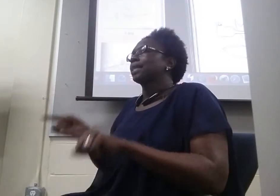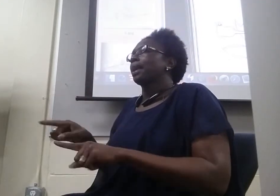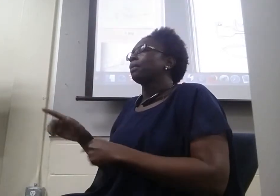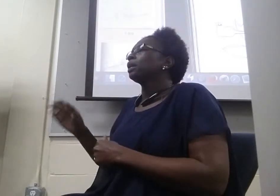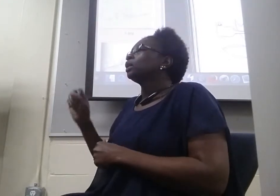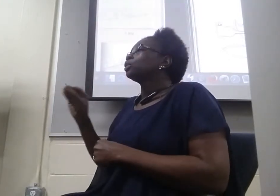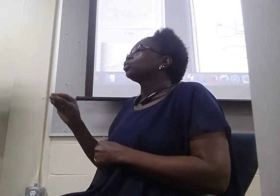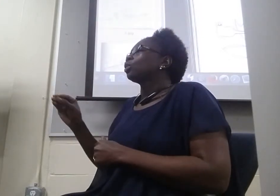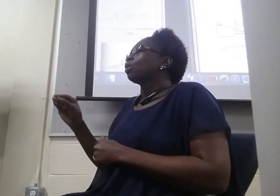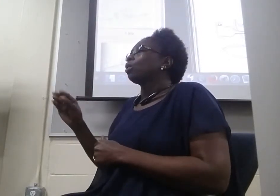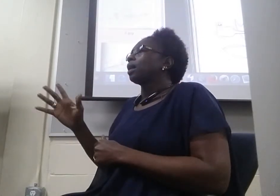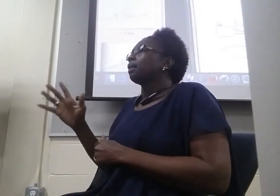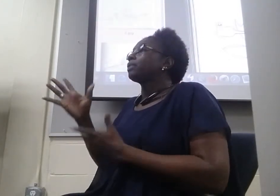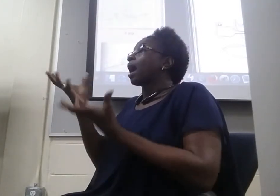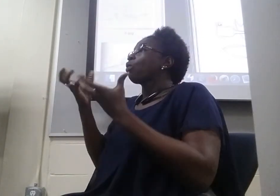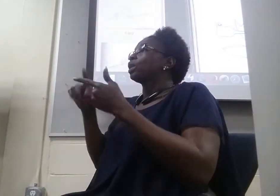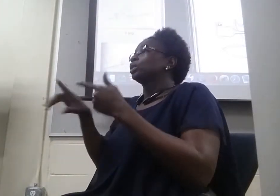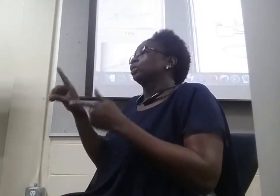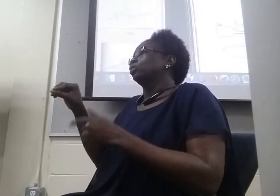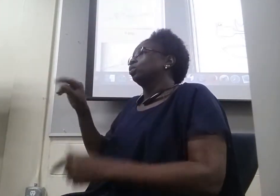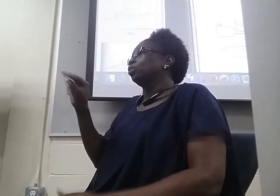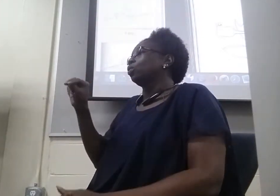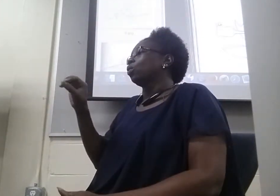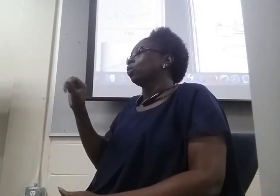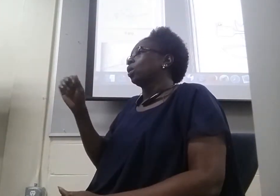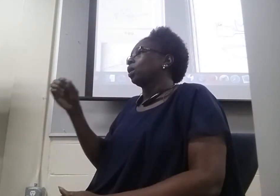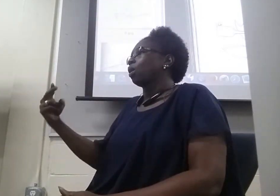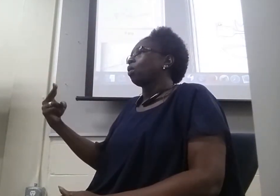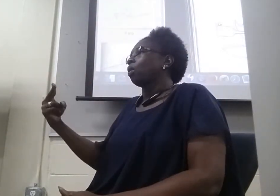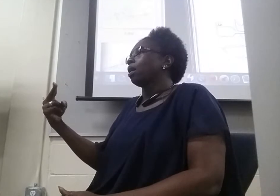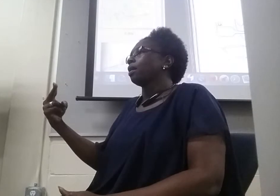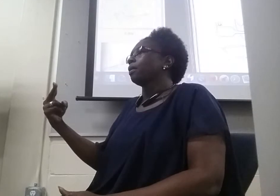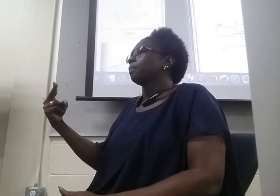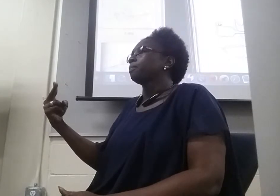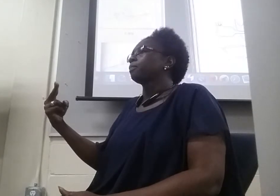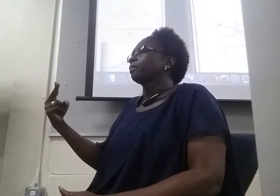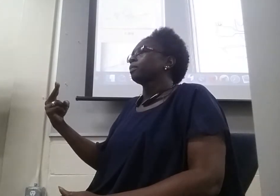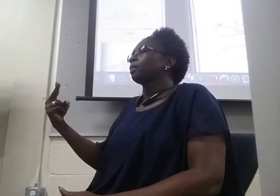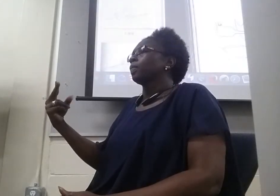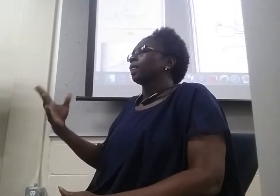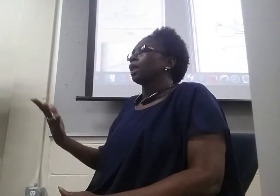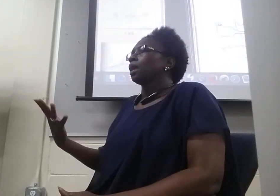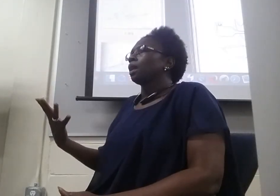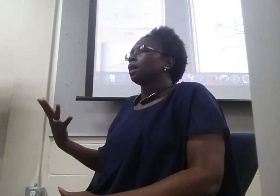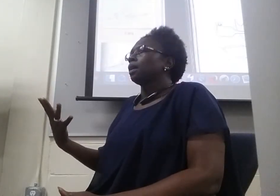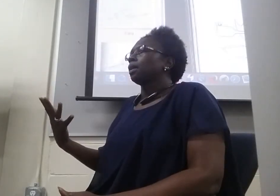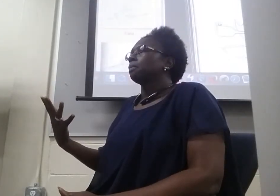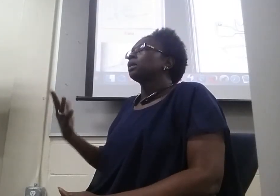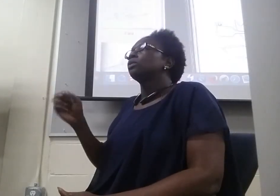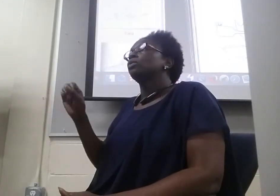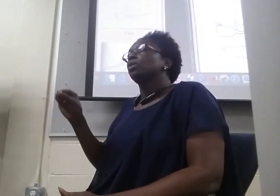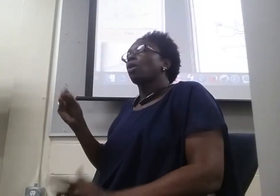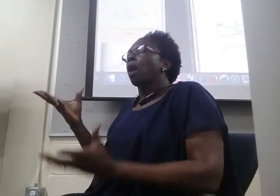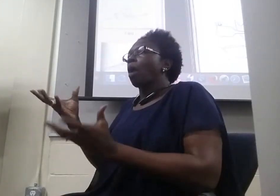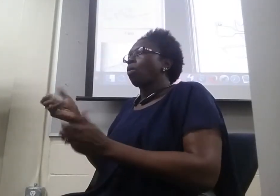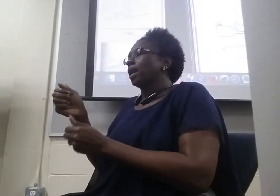this Noah thing, and this is probably later on than it looks like, but anyways, I wanted everything crammed together in this little